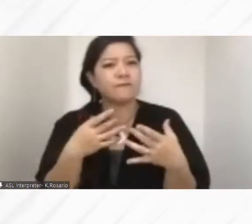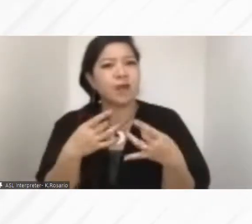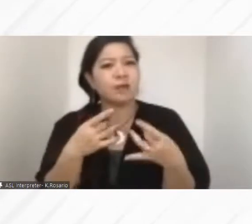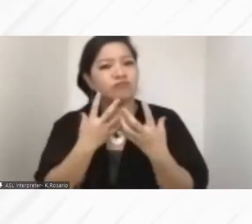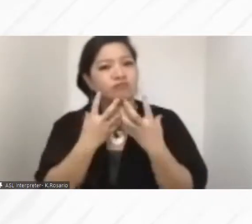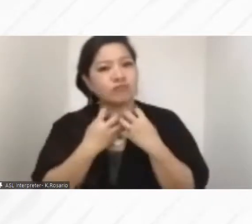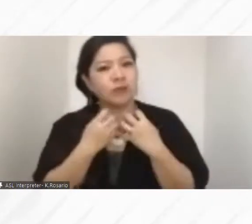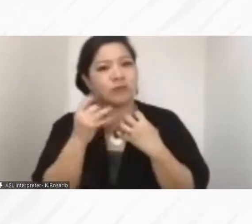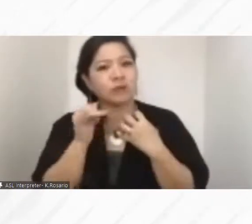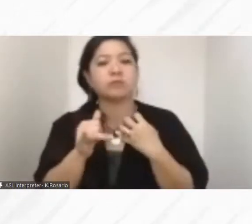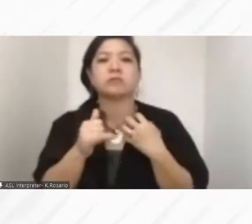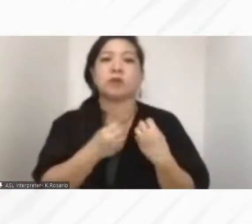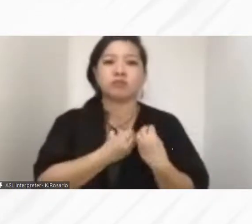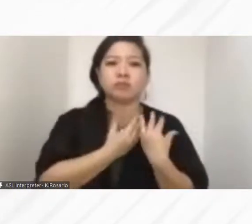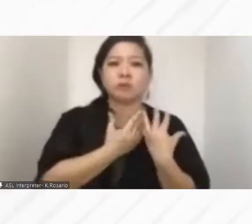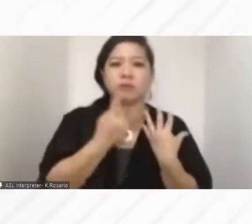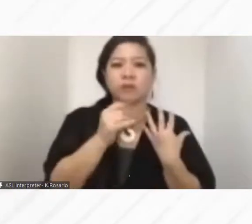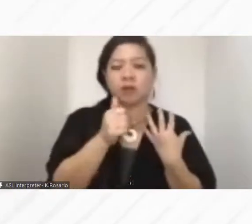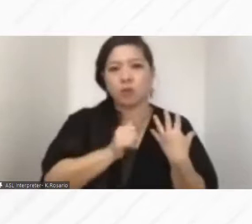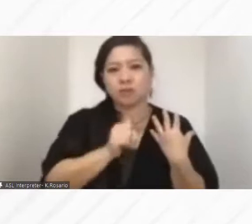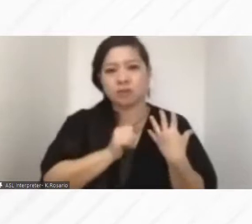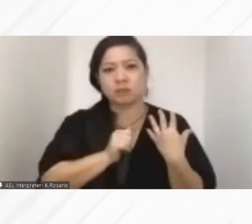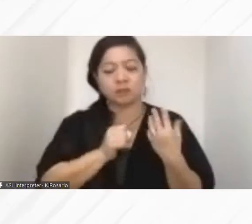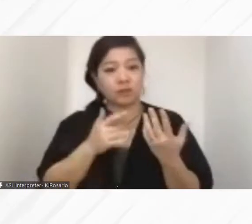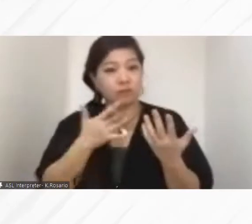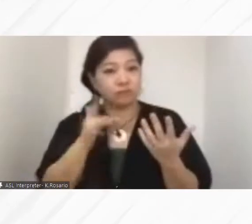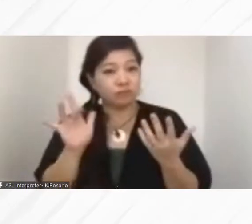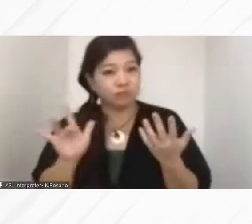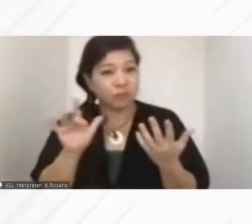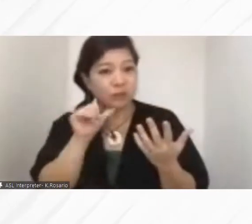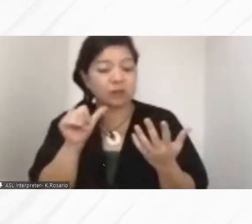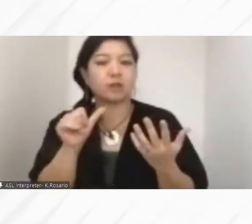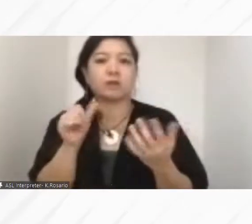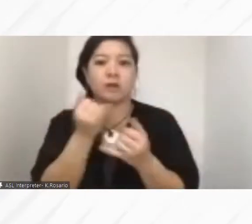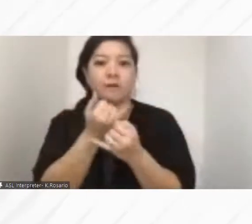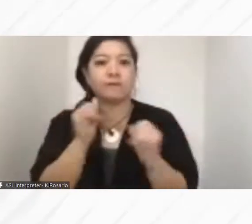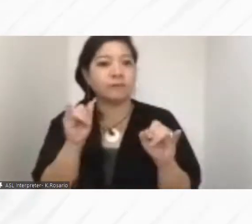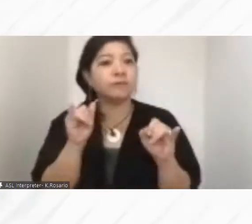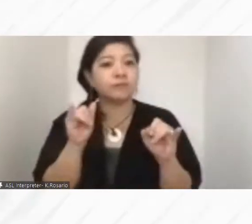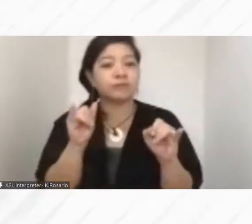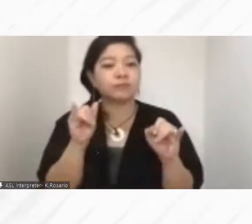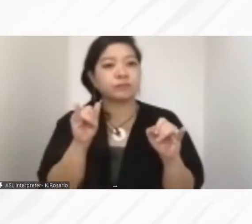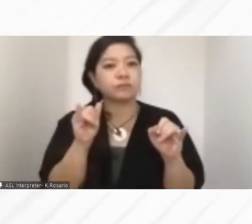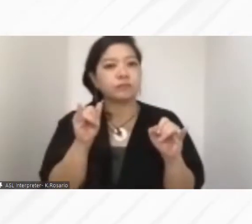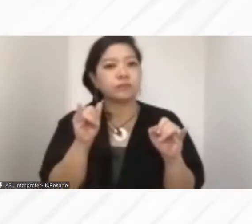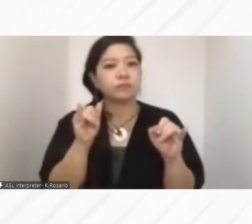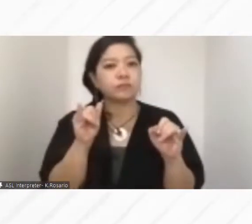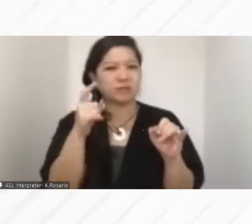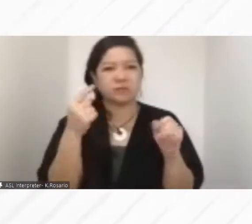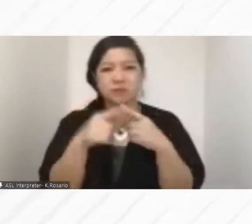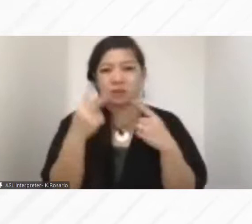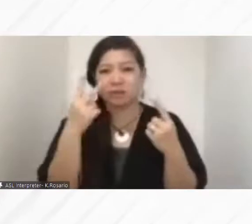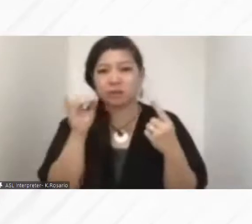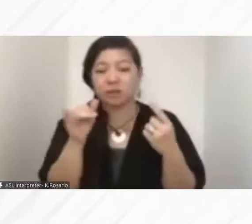each other and ourselves as we mitigate the effects of this invisible adversary. The good news, because I don't want